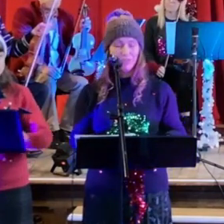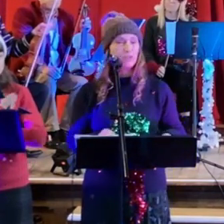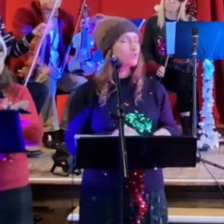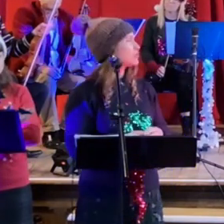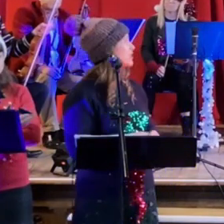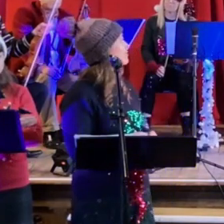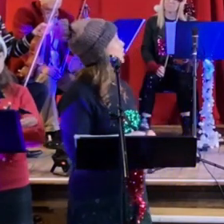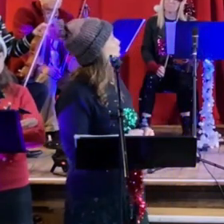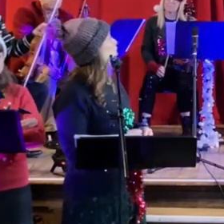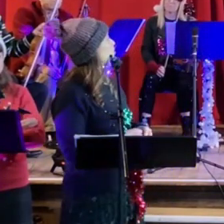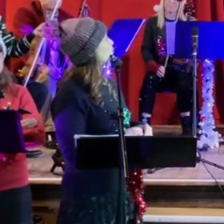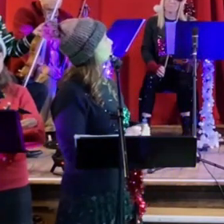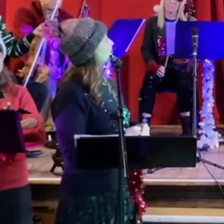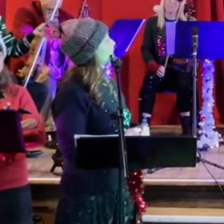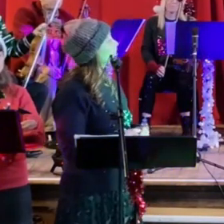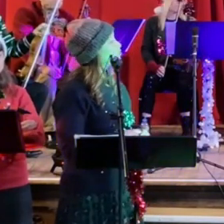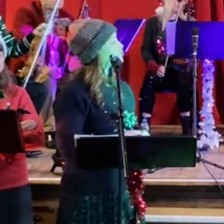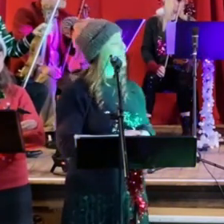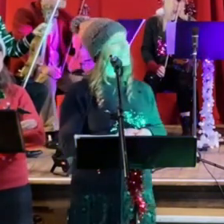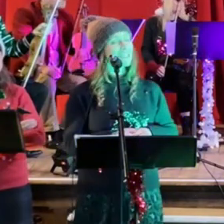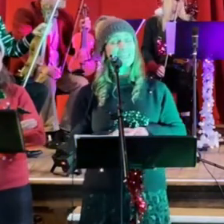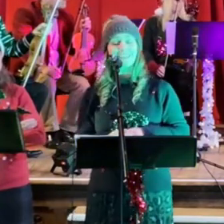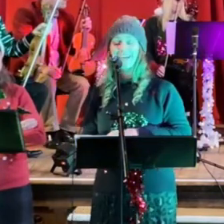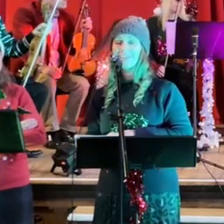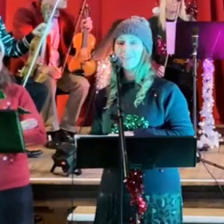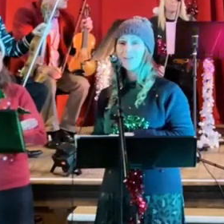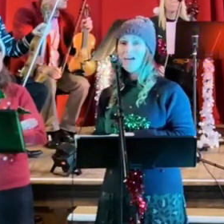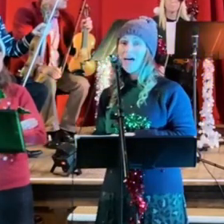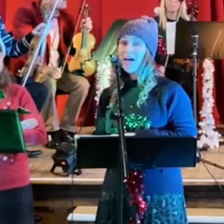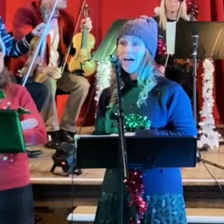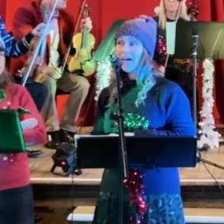Could we just have a chord so we're singing in the right key? Thank you.